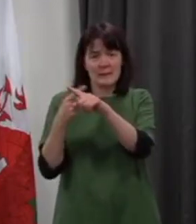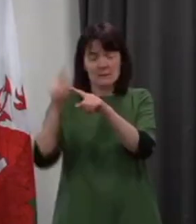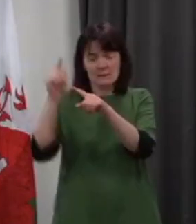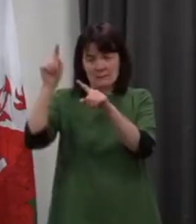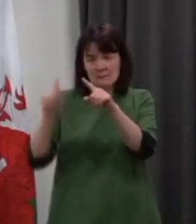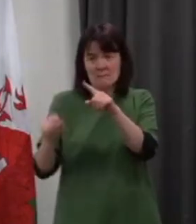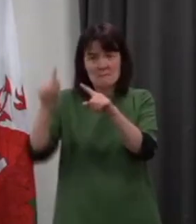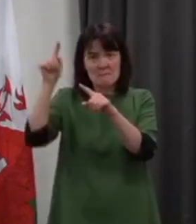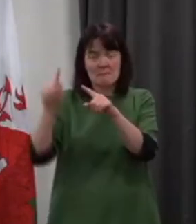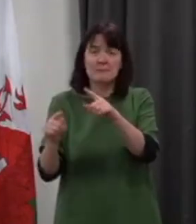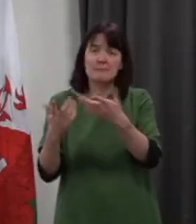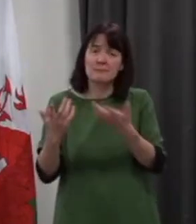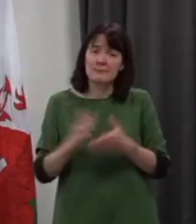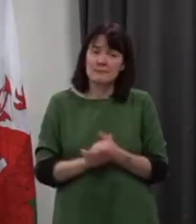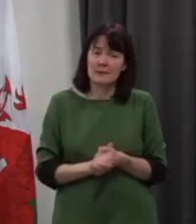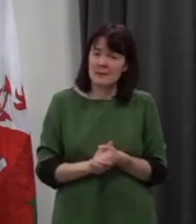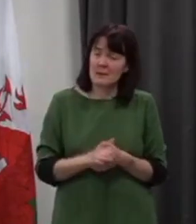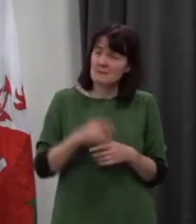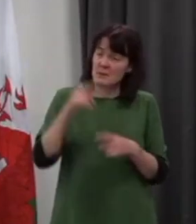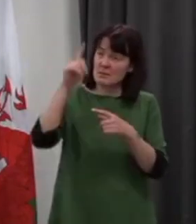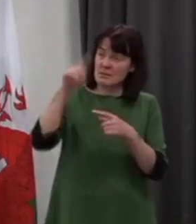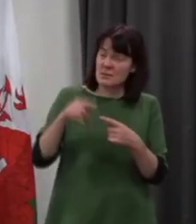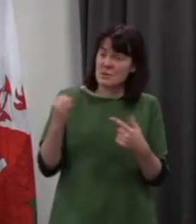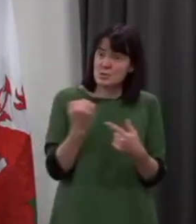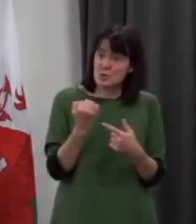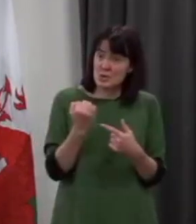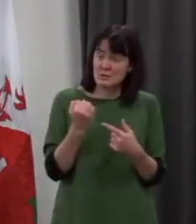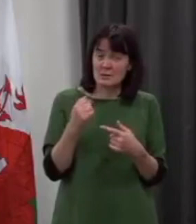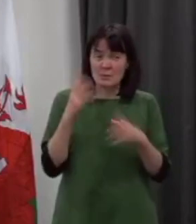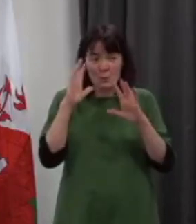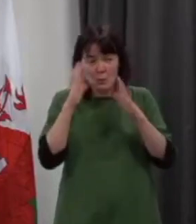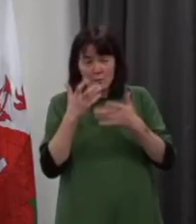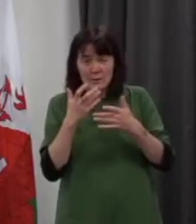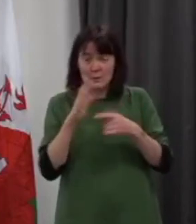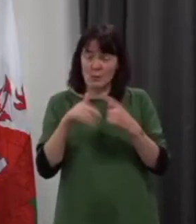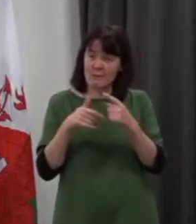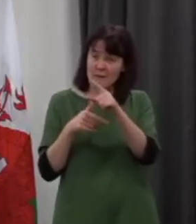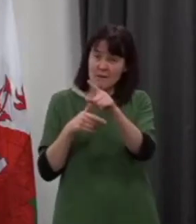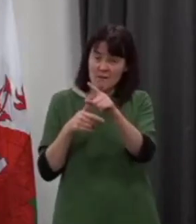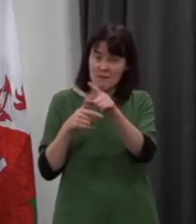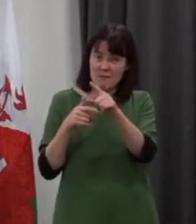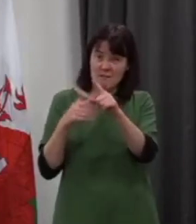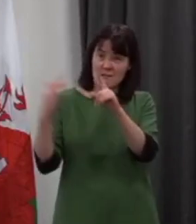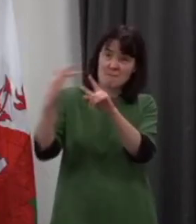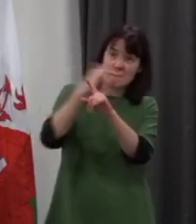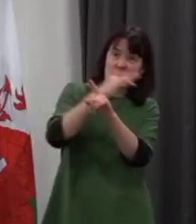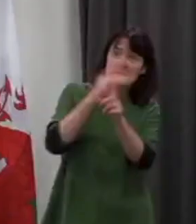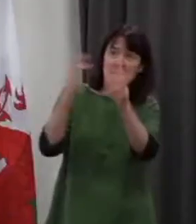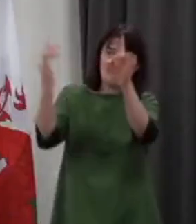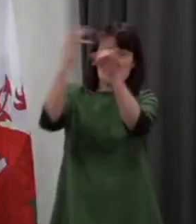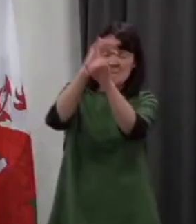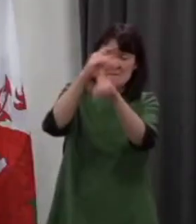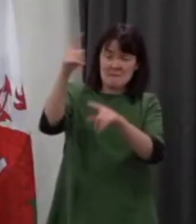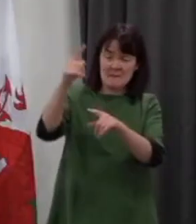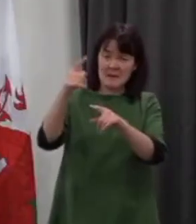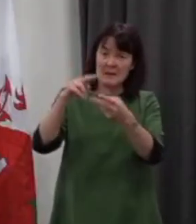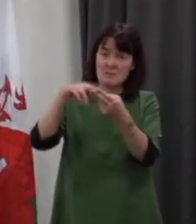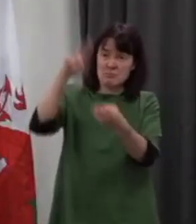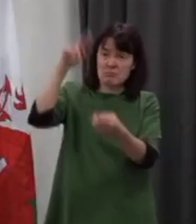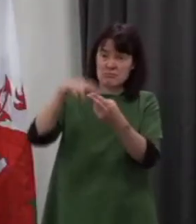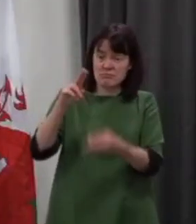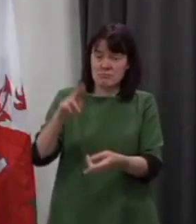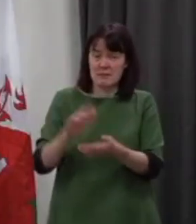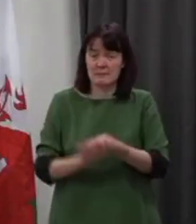higher case numbers like the ones we've seen in Iron Bevan? Was this a question about the numbers of infection rates